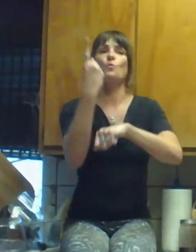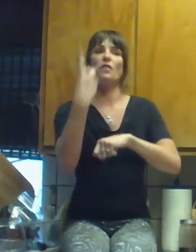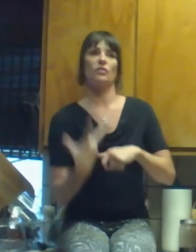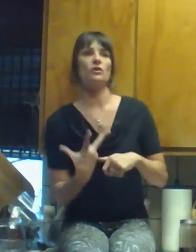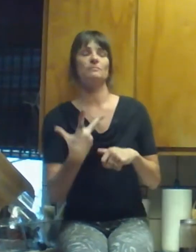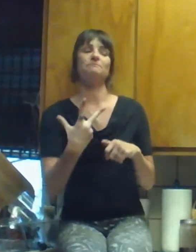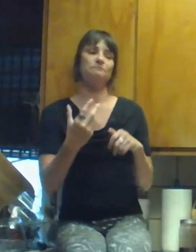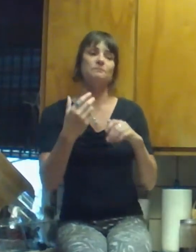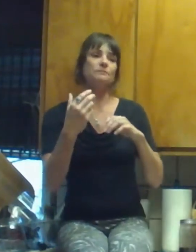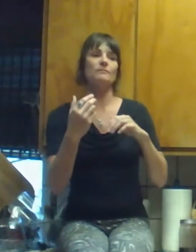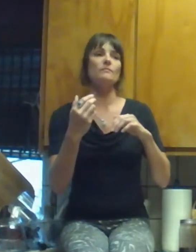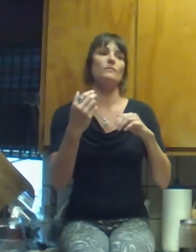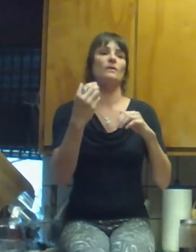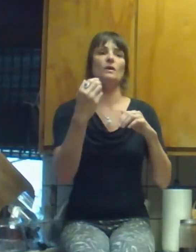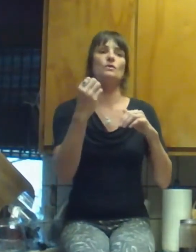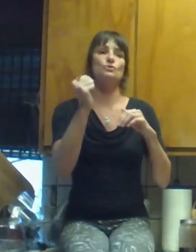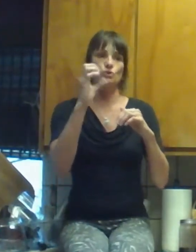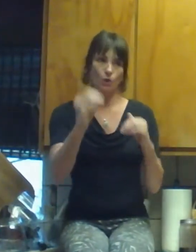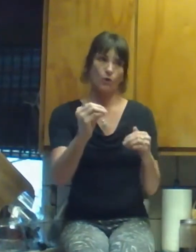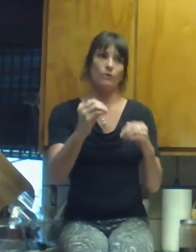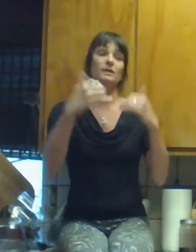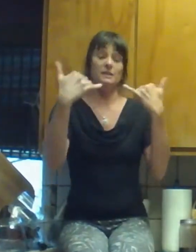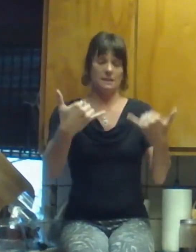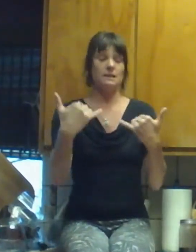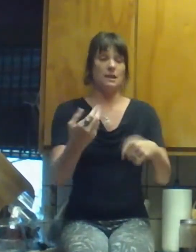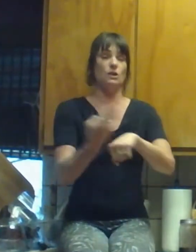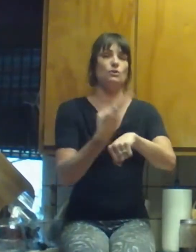1 more scoop.